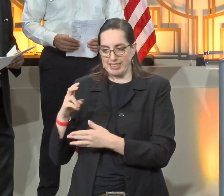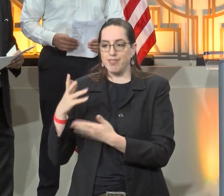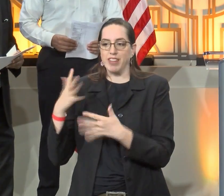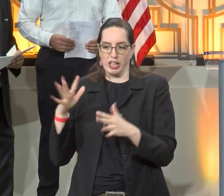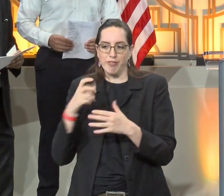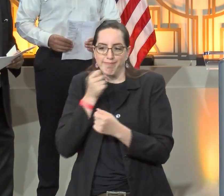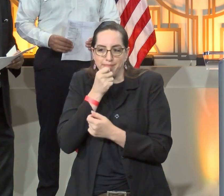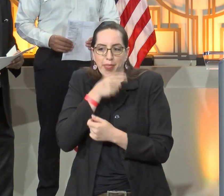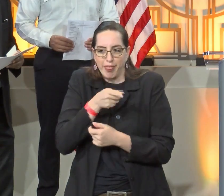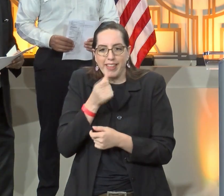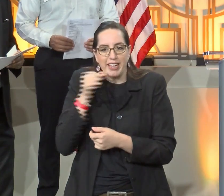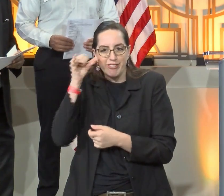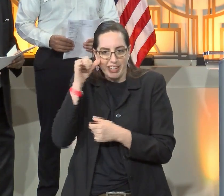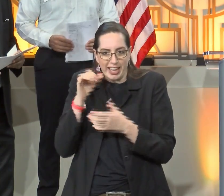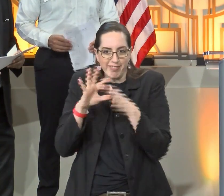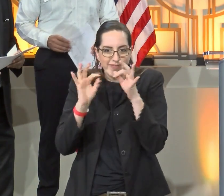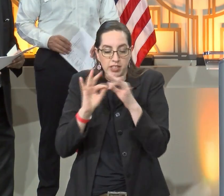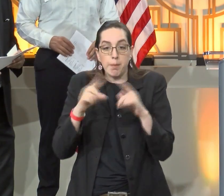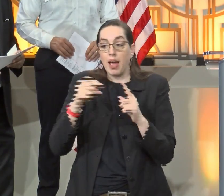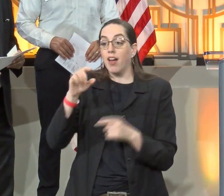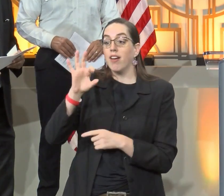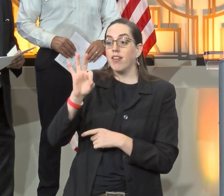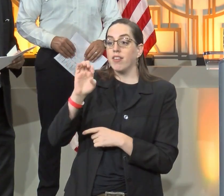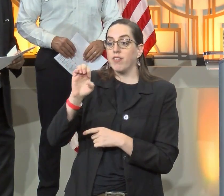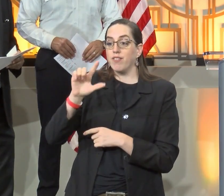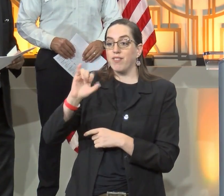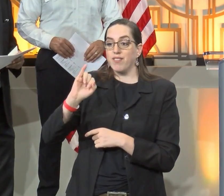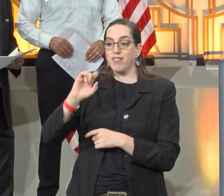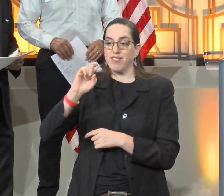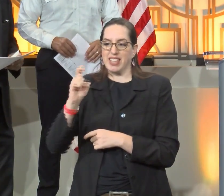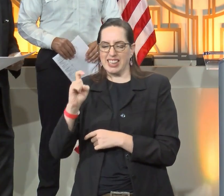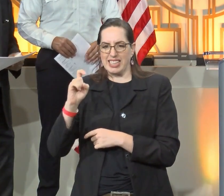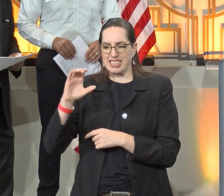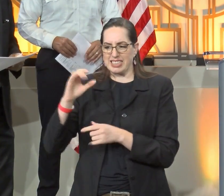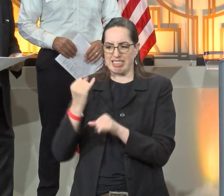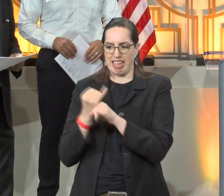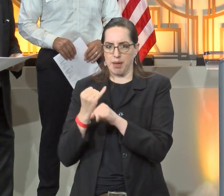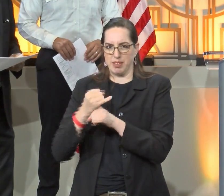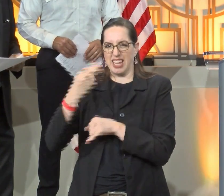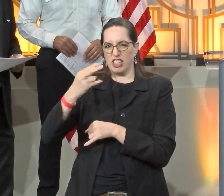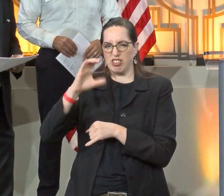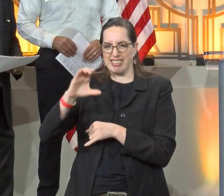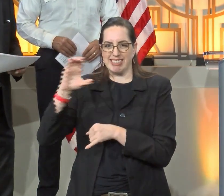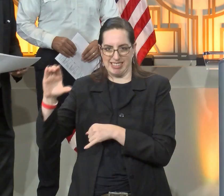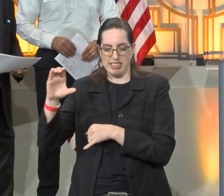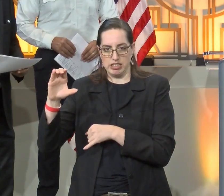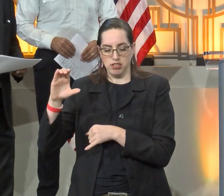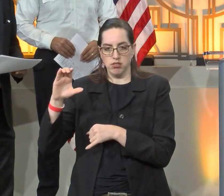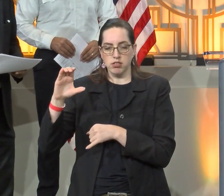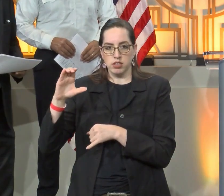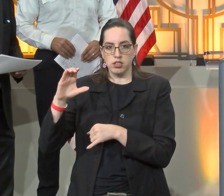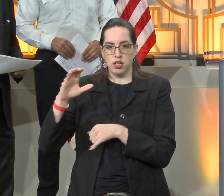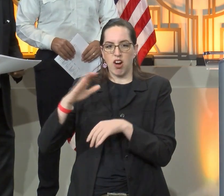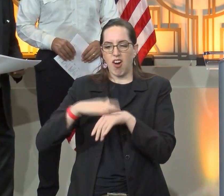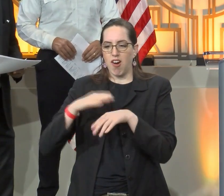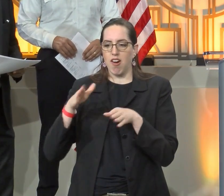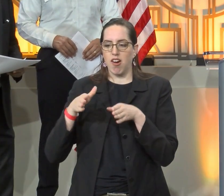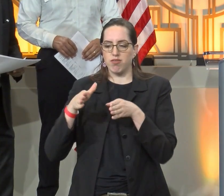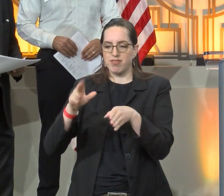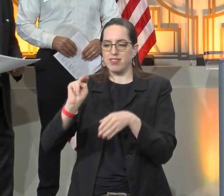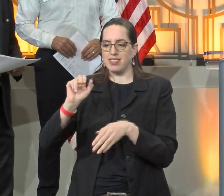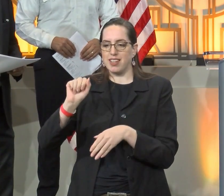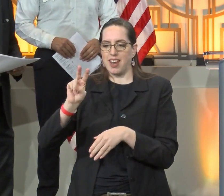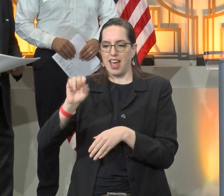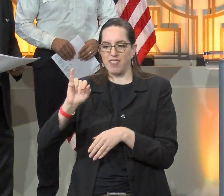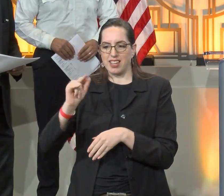but it will be at the Felix Fraga campus, at the HCC campus along Navigation in 2nd